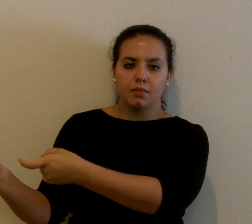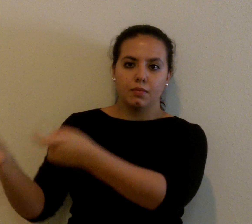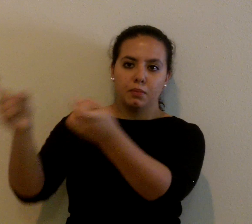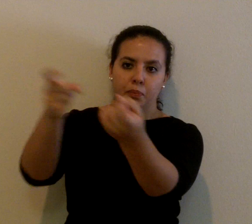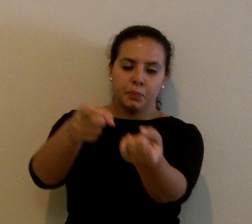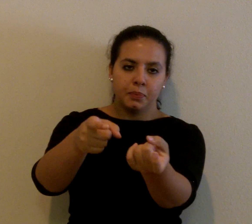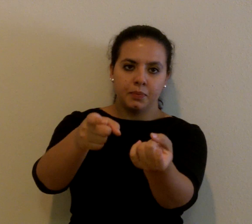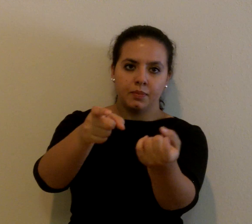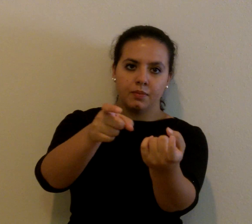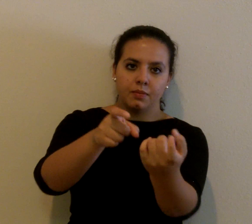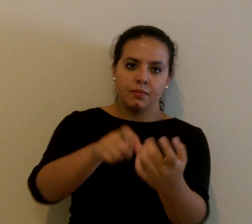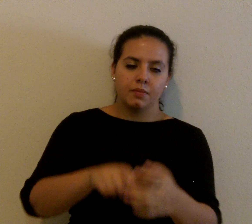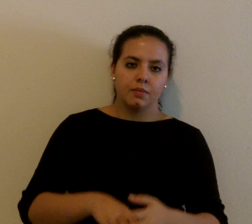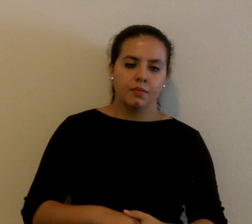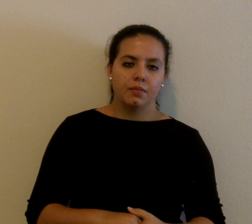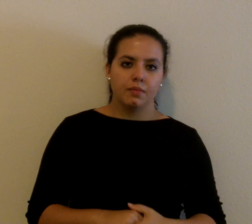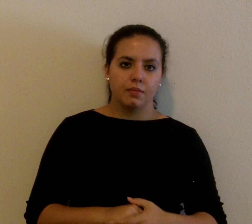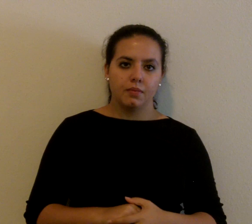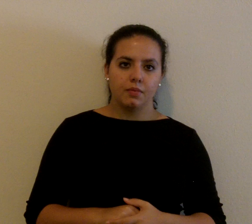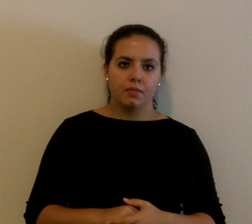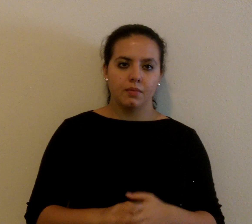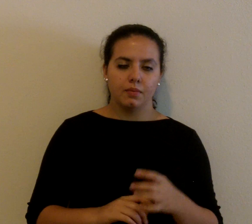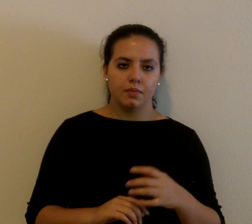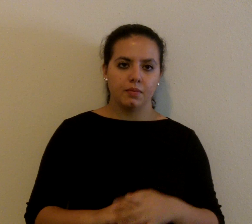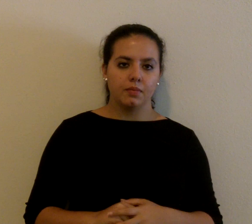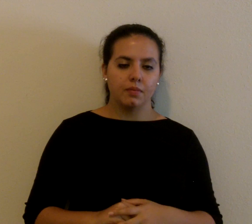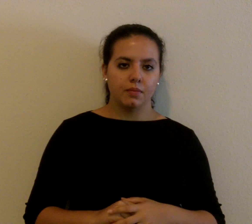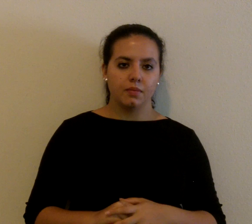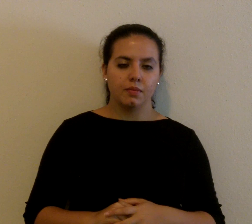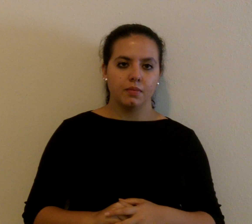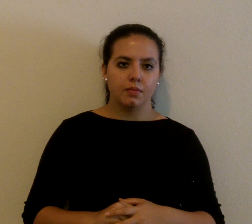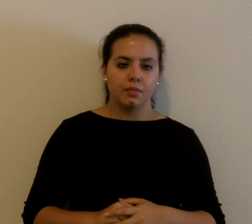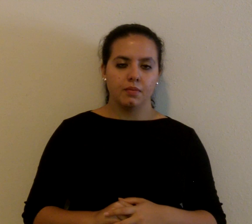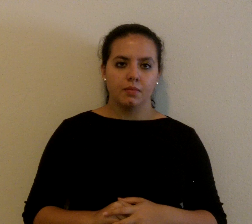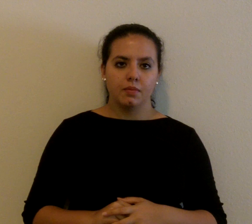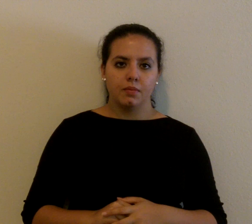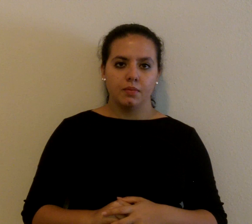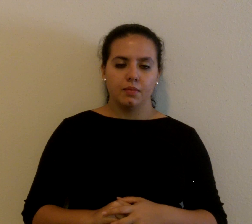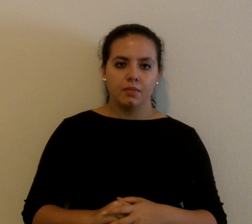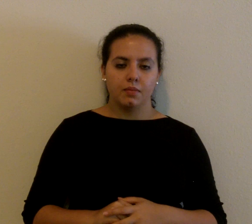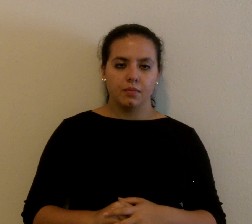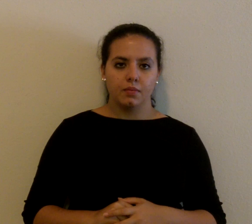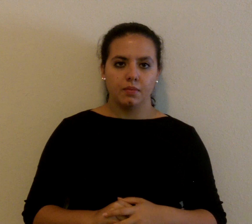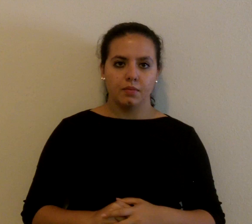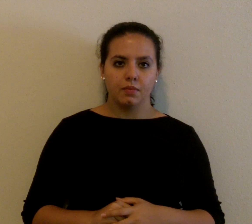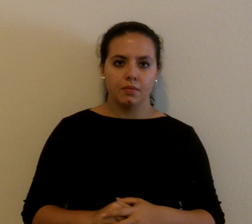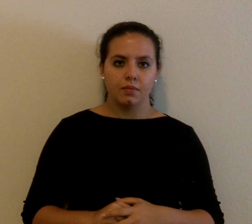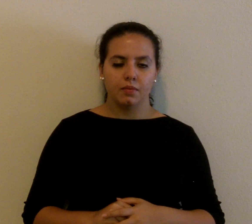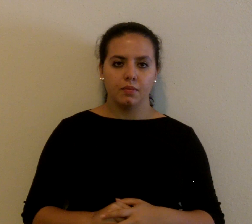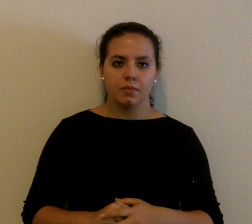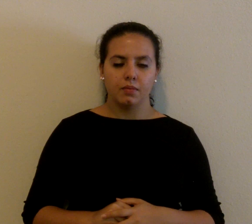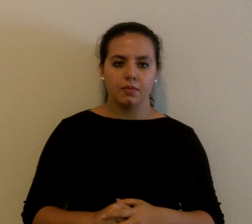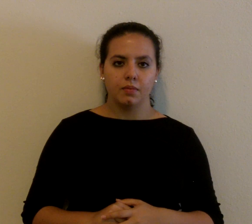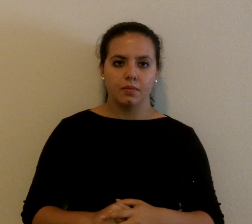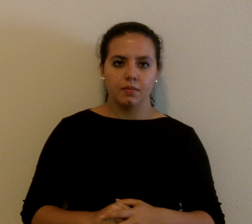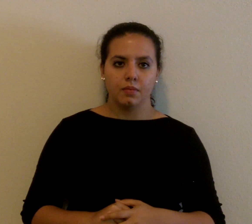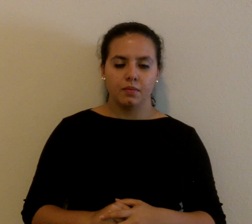you. So it's directional depending upon where you're doing it. This is a wonderful example of where you have to set up